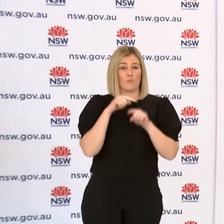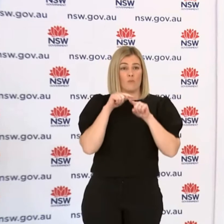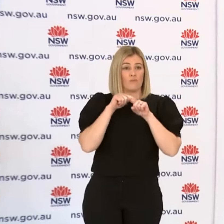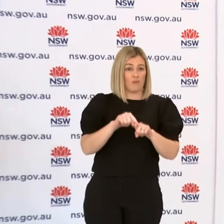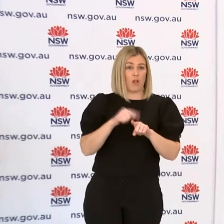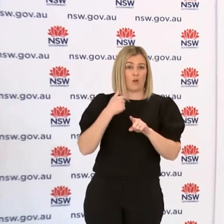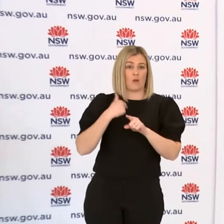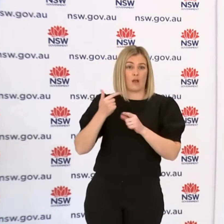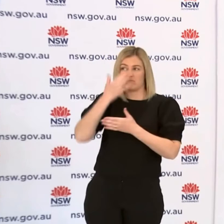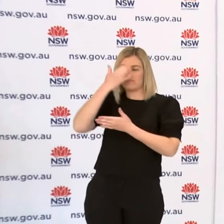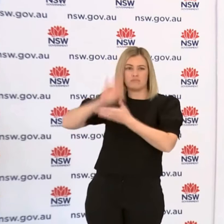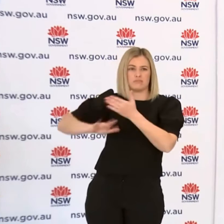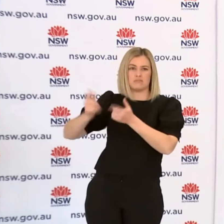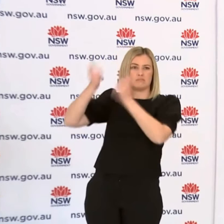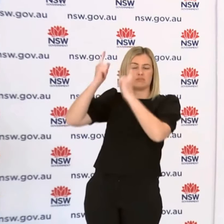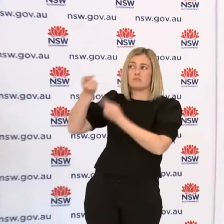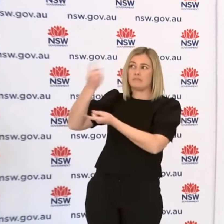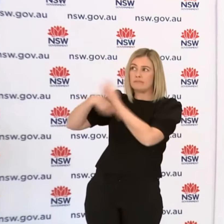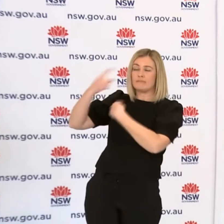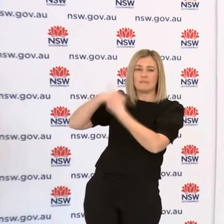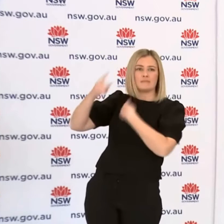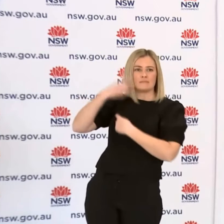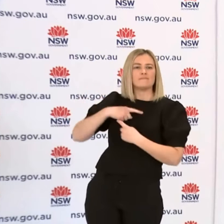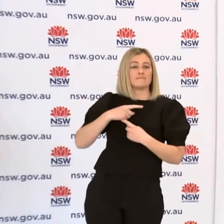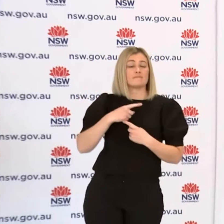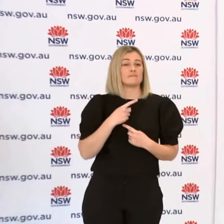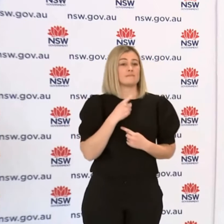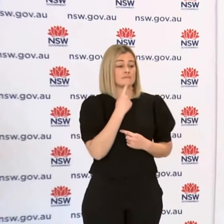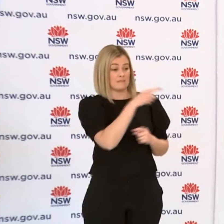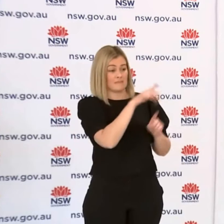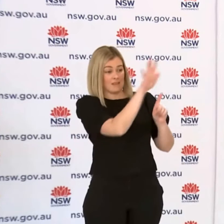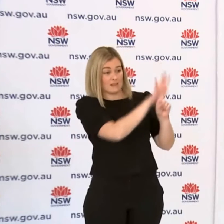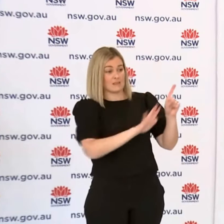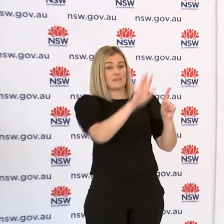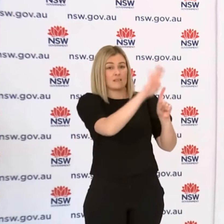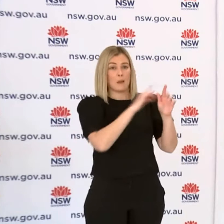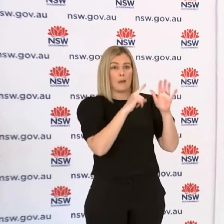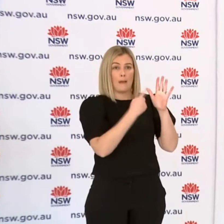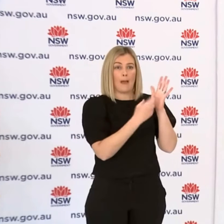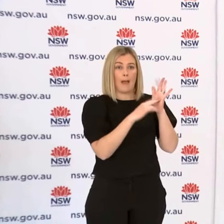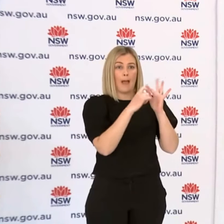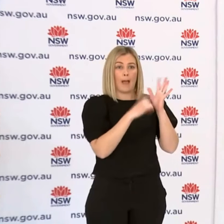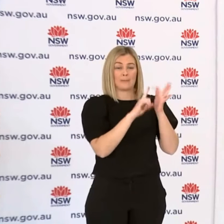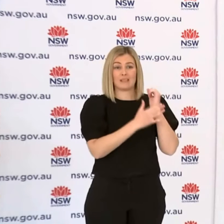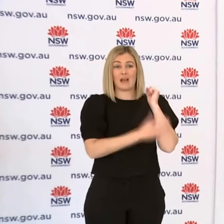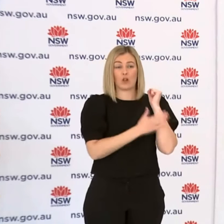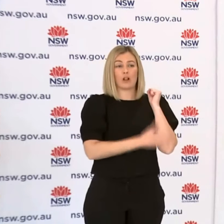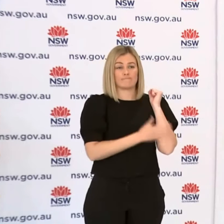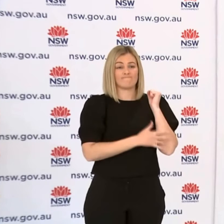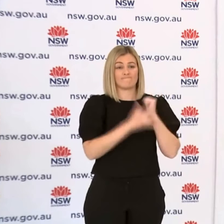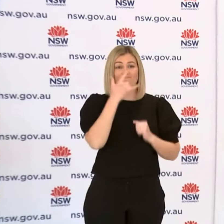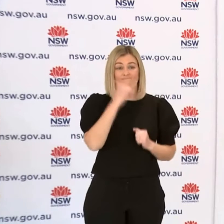Dr. Chant's team, that city, that area, that LGA, Armidale LGA, will have to be